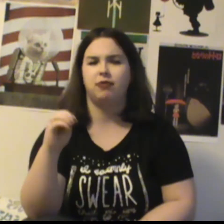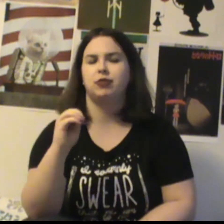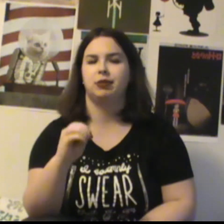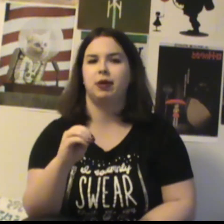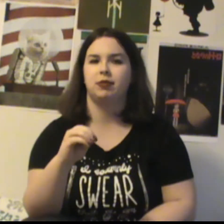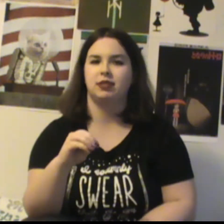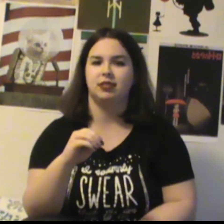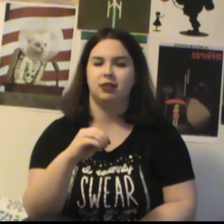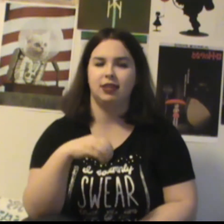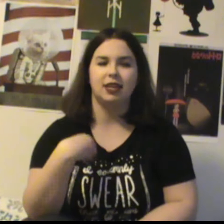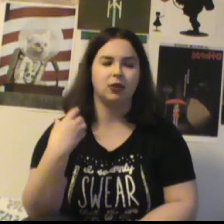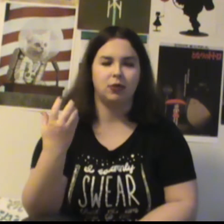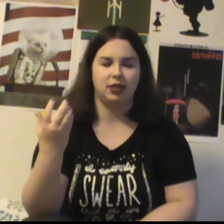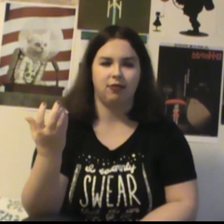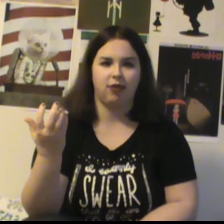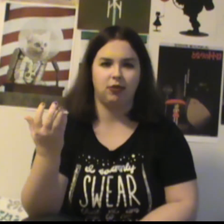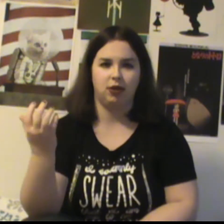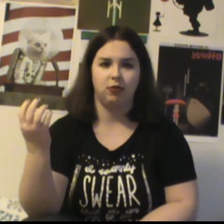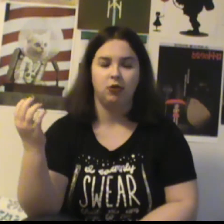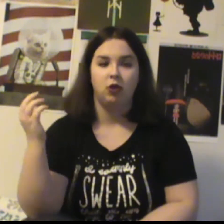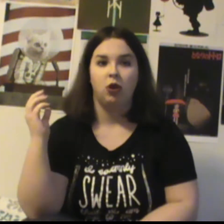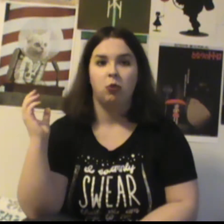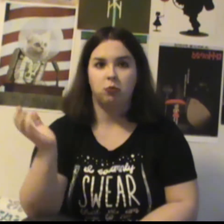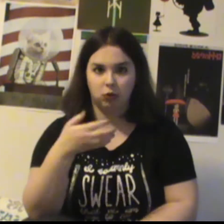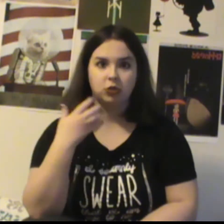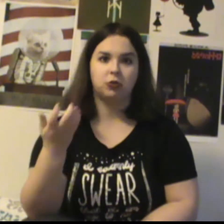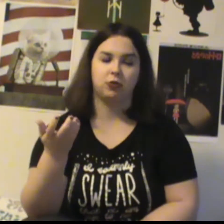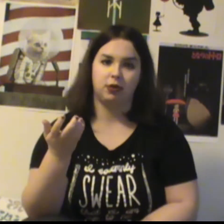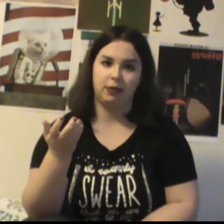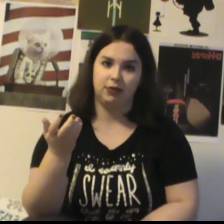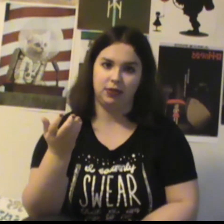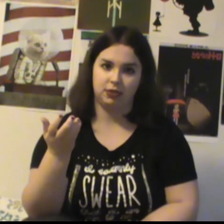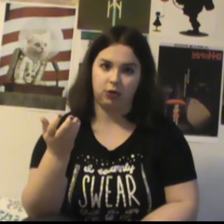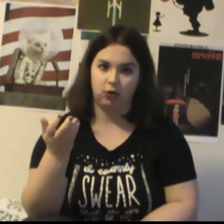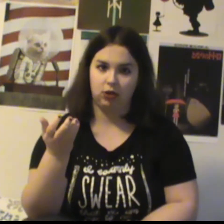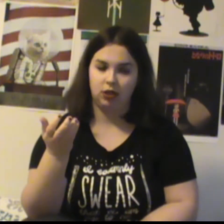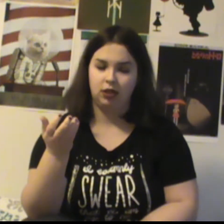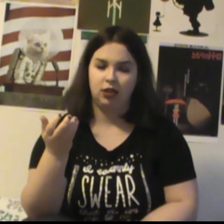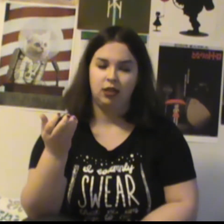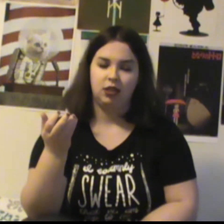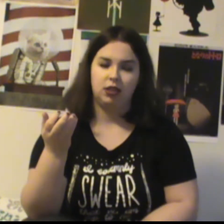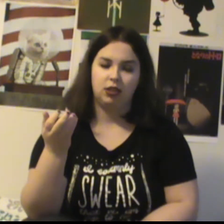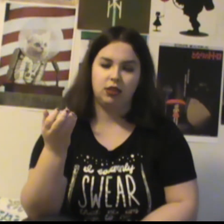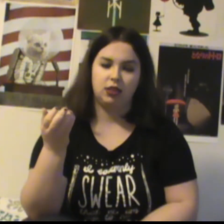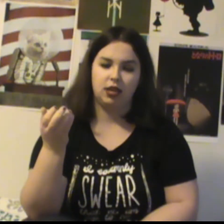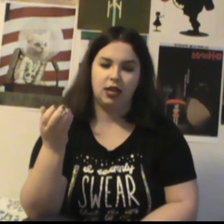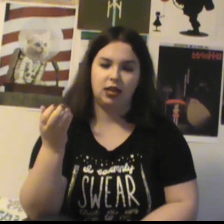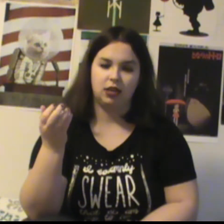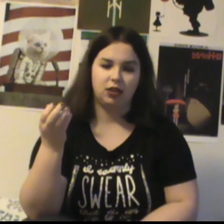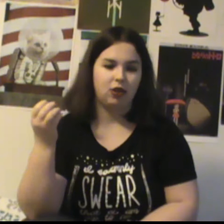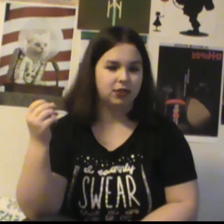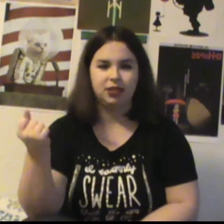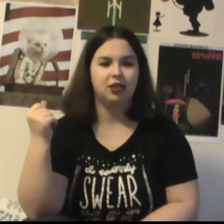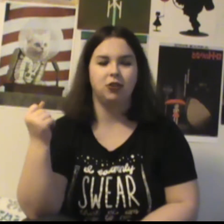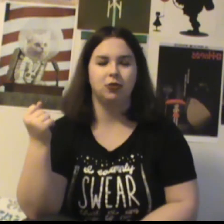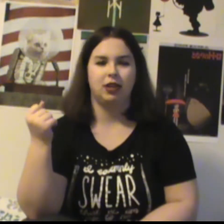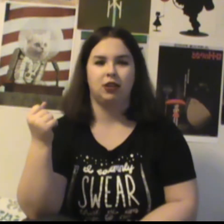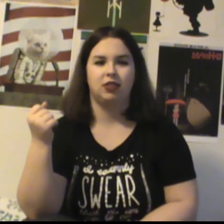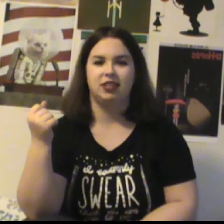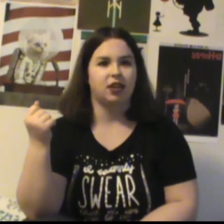confusing part was later when they found out more truth about this girl, they all of a sudden knew these other